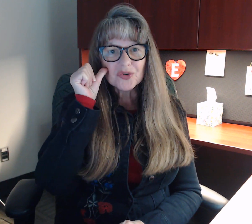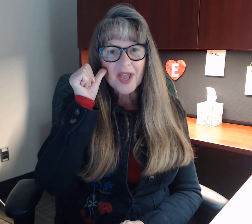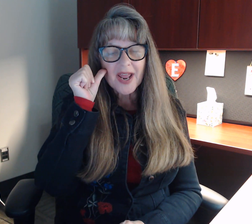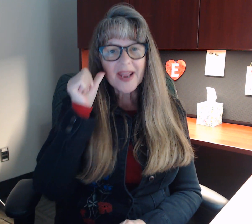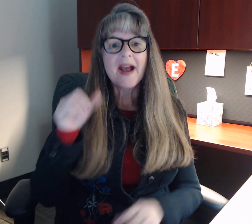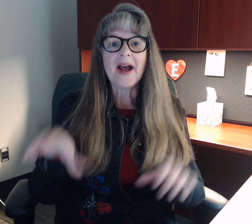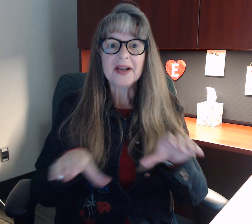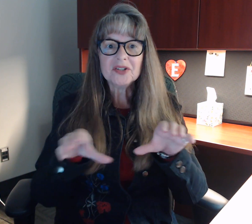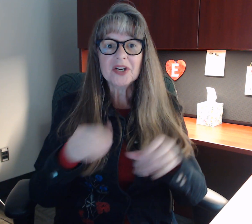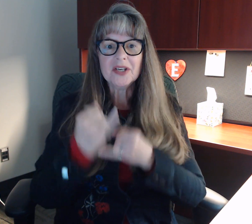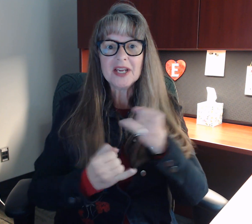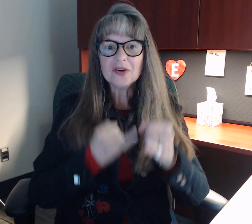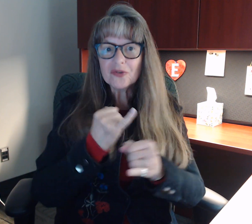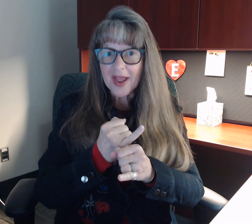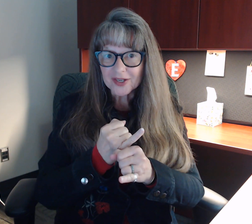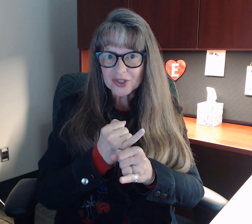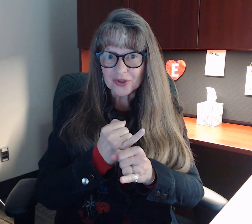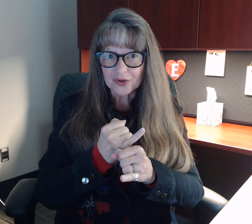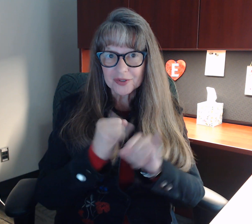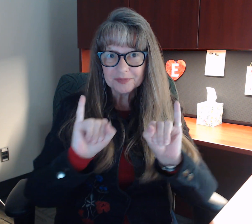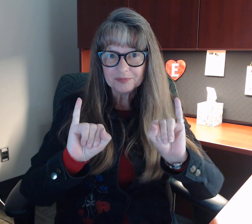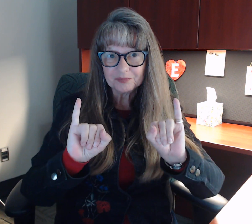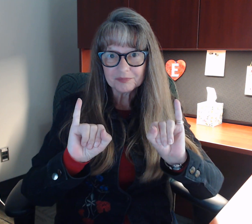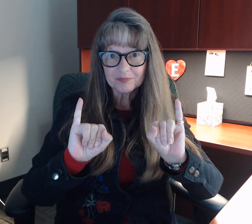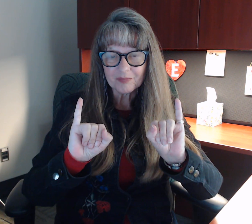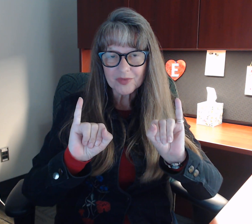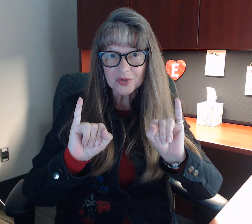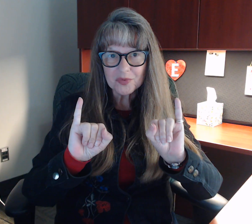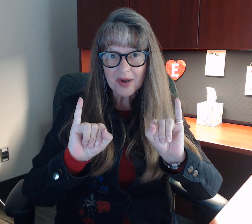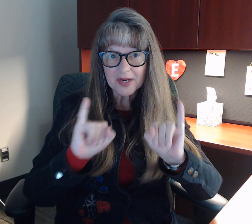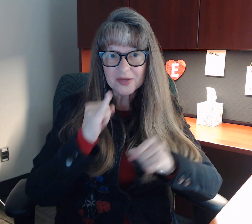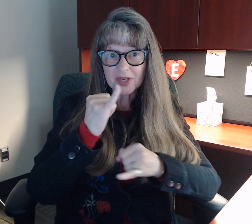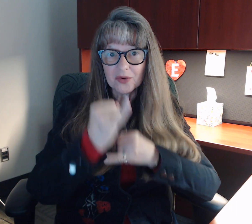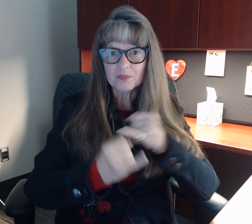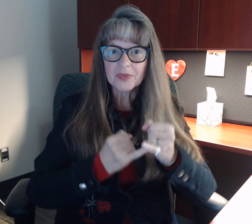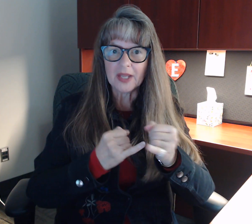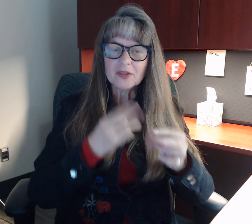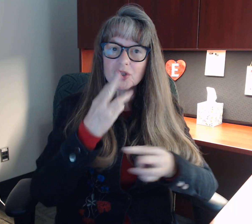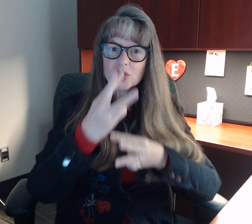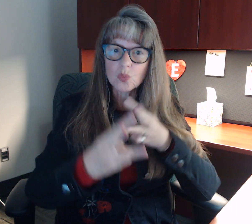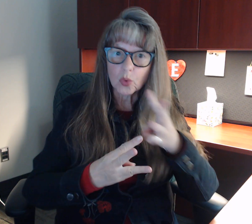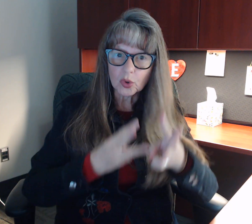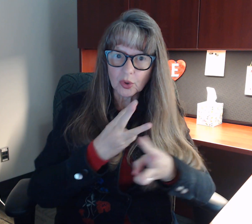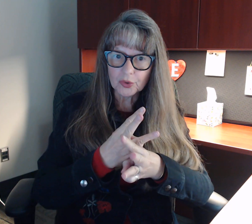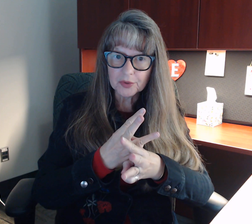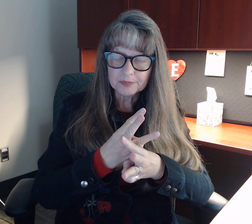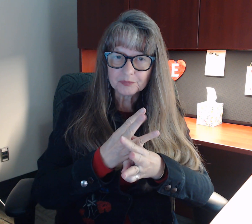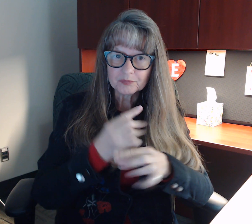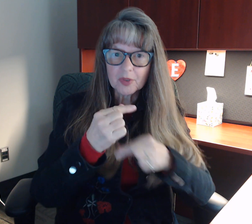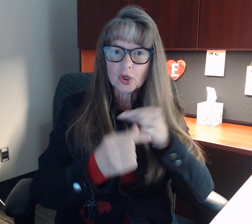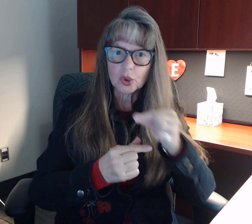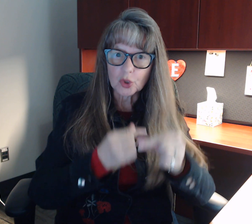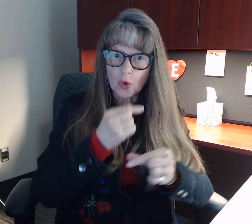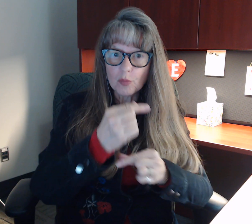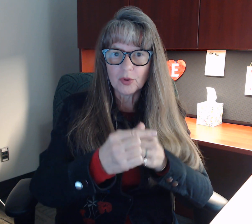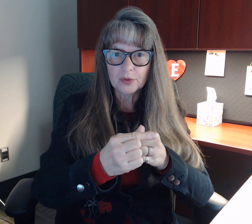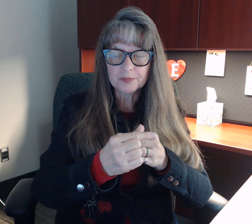yesterday I did an international, two eyes, and like this is world, global,